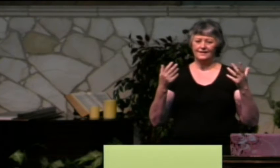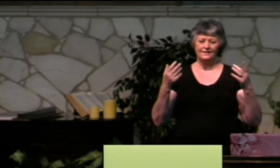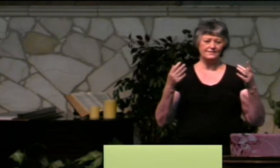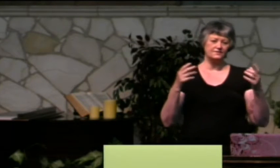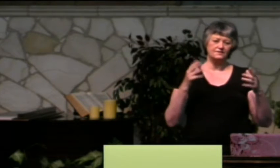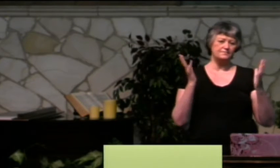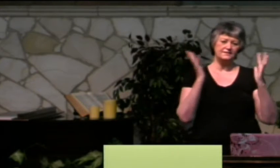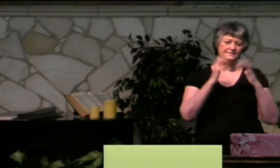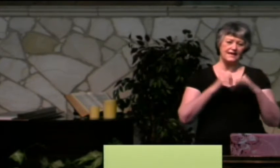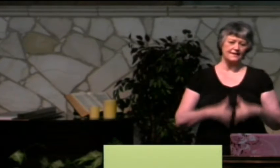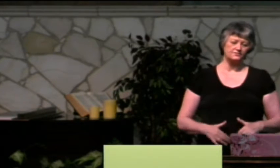it's going to be a disaster.